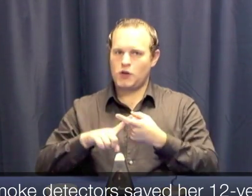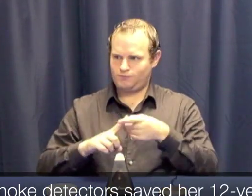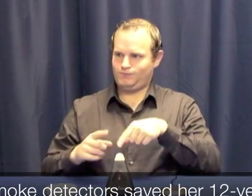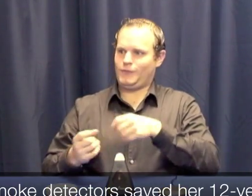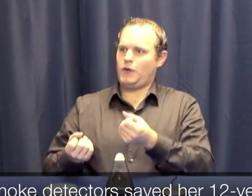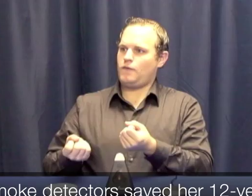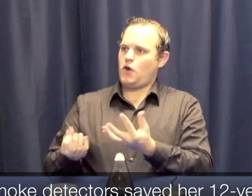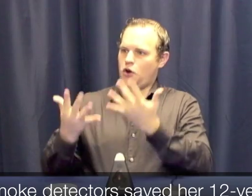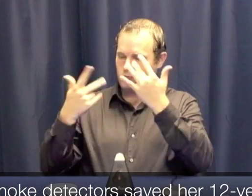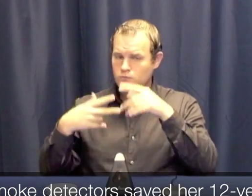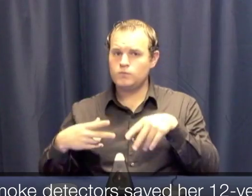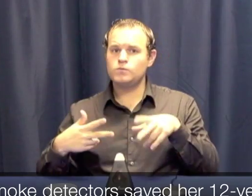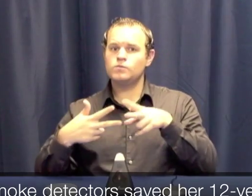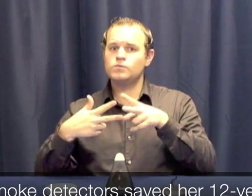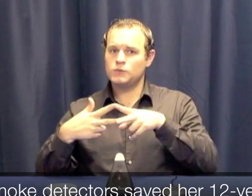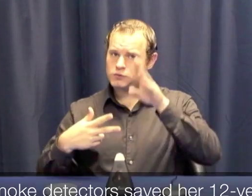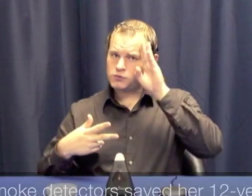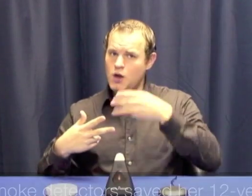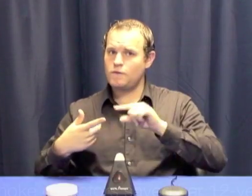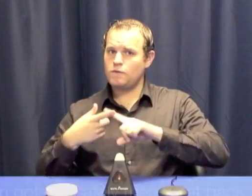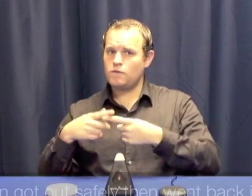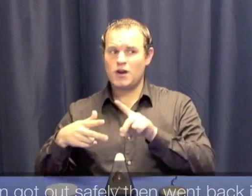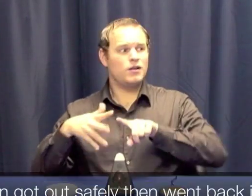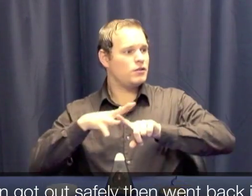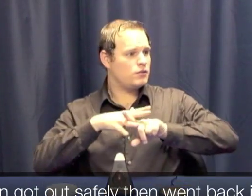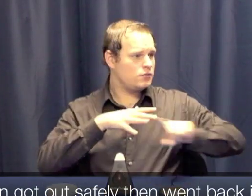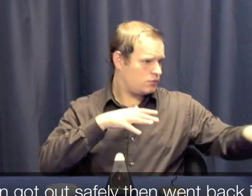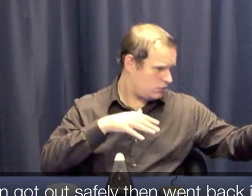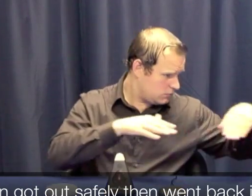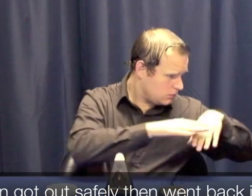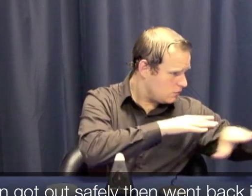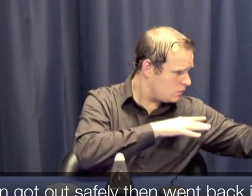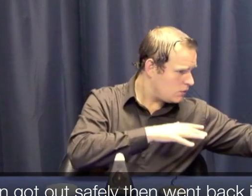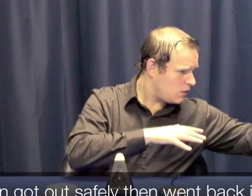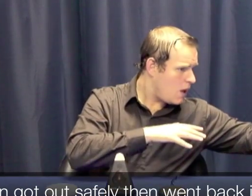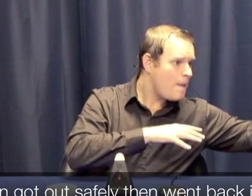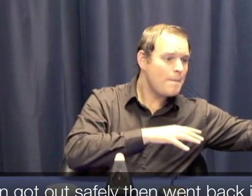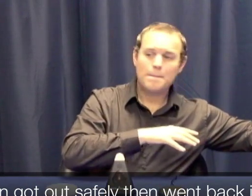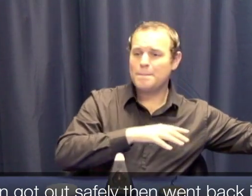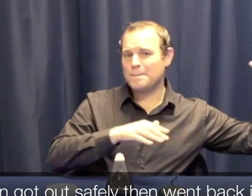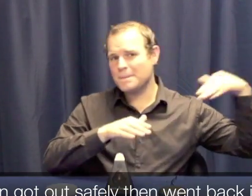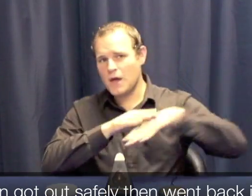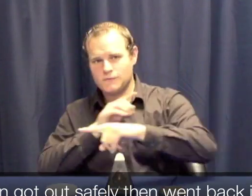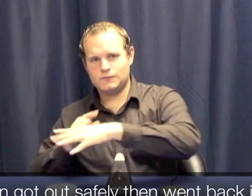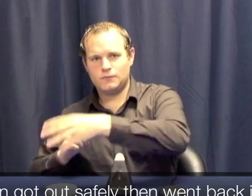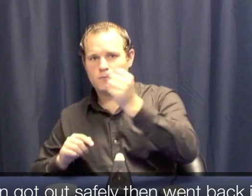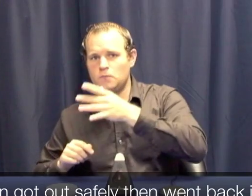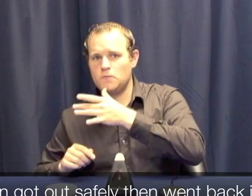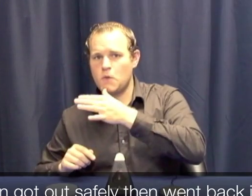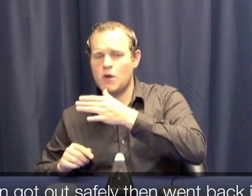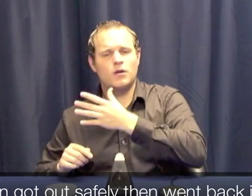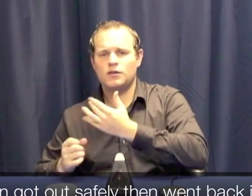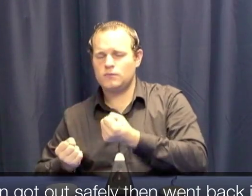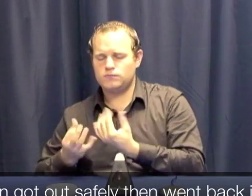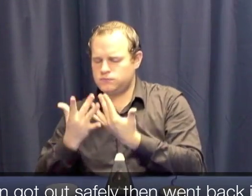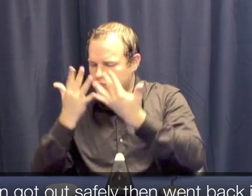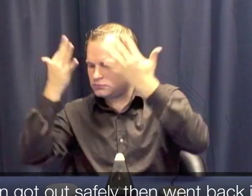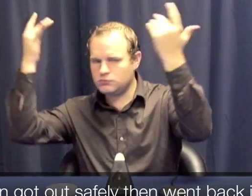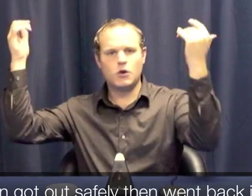her home. The smoke detectors saved her 12-year-old son and his friend, but none of the detectors were accessible. Her